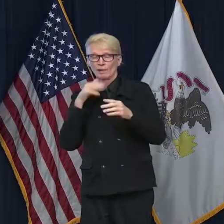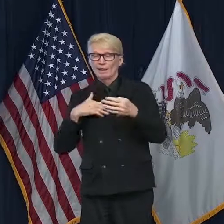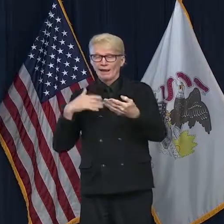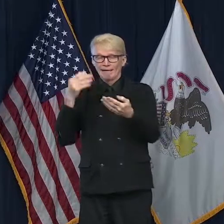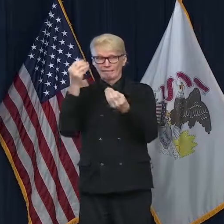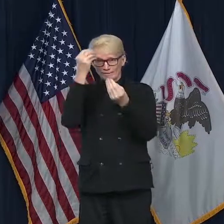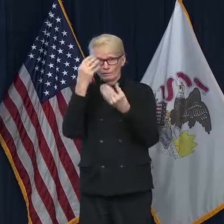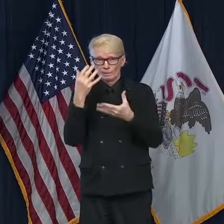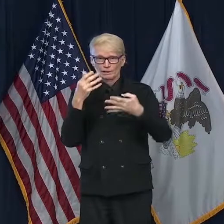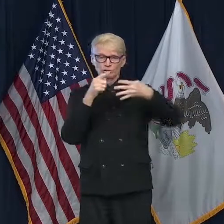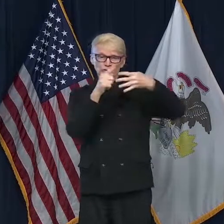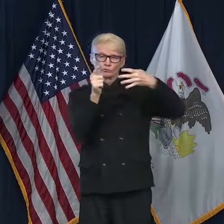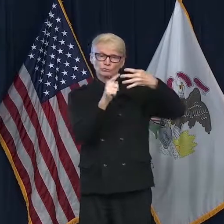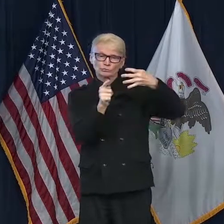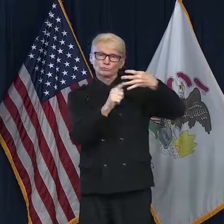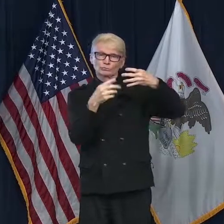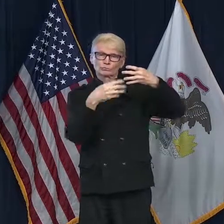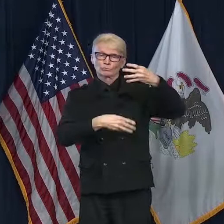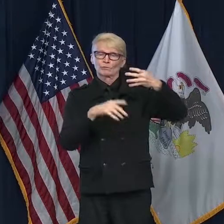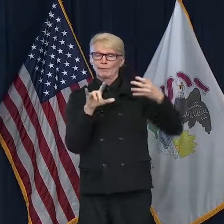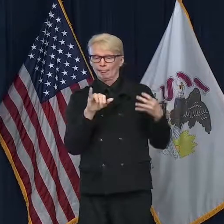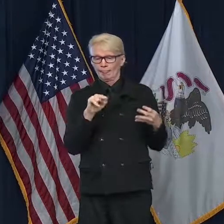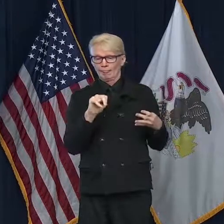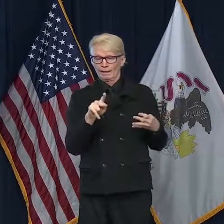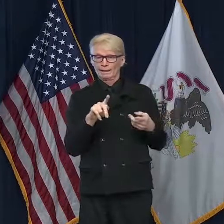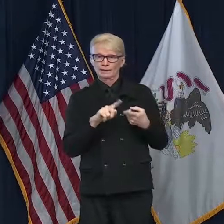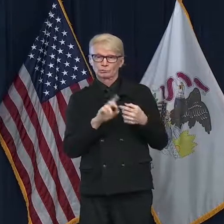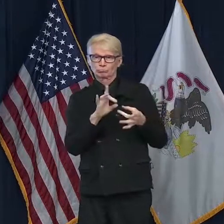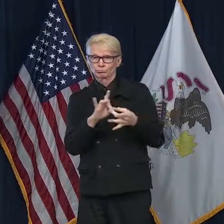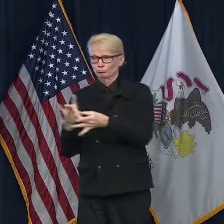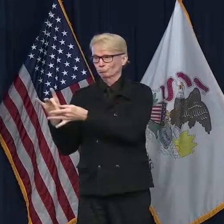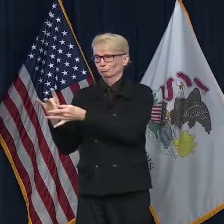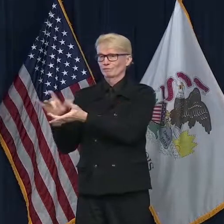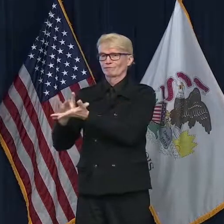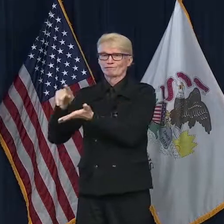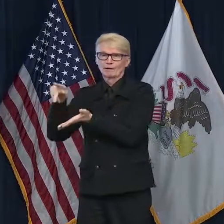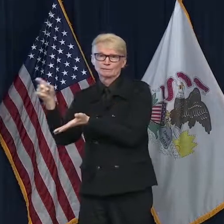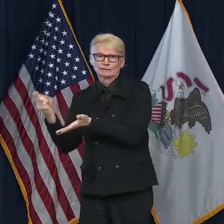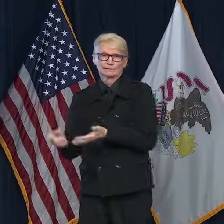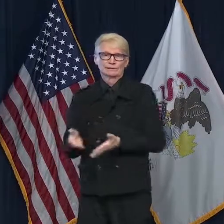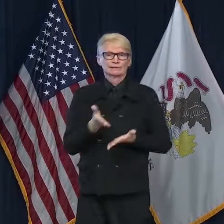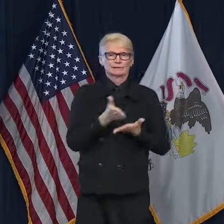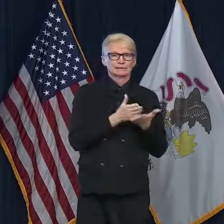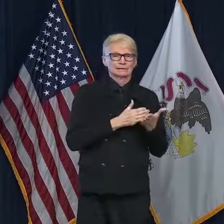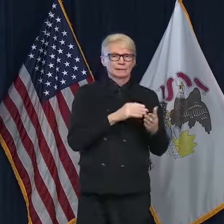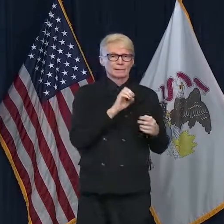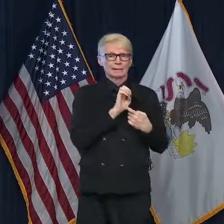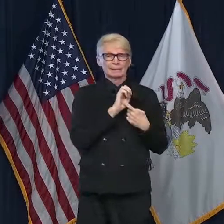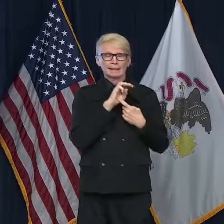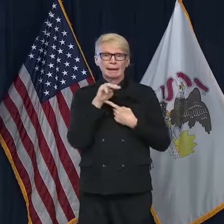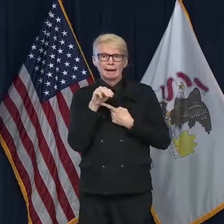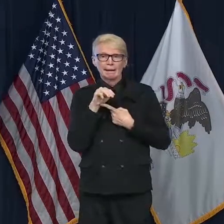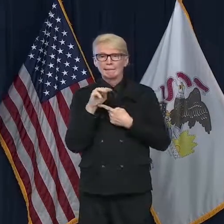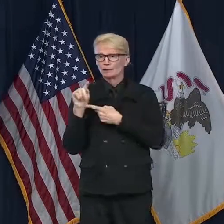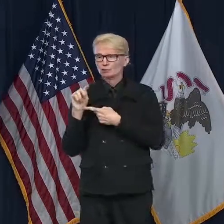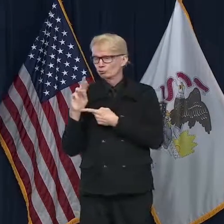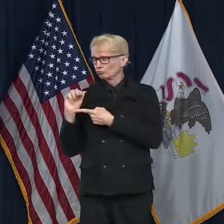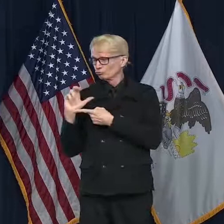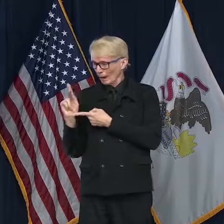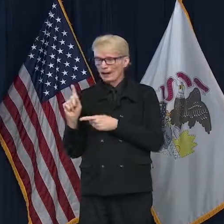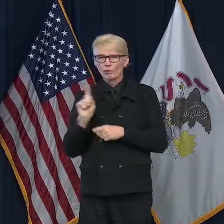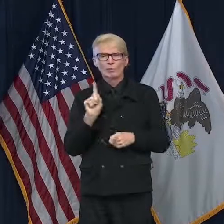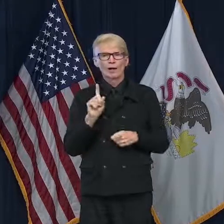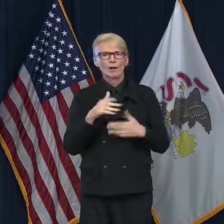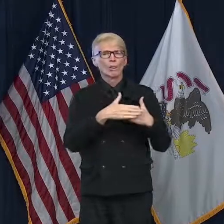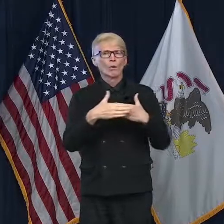be different links. Some will be directly to pharmacies, some will be to our platform, this EM Track, where the local health departments